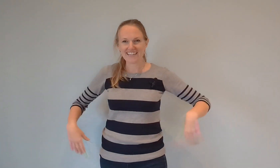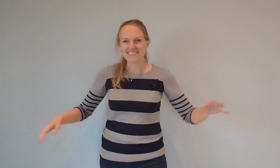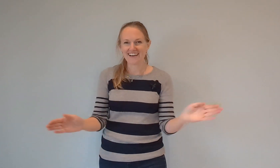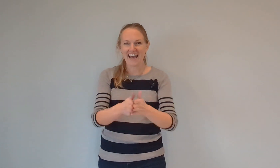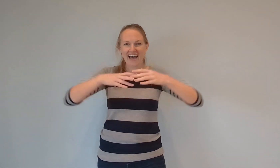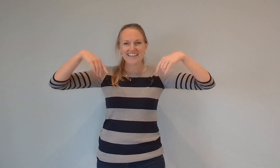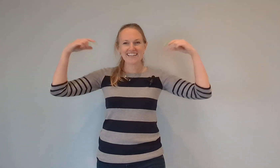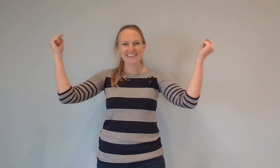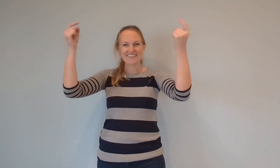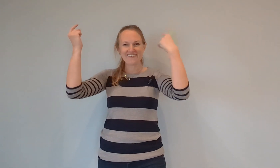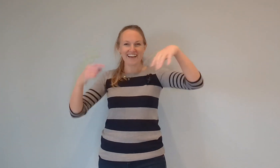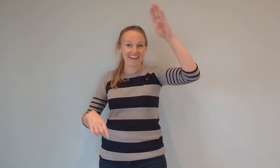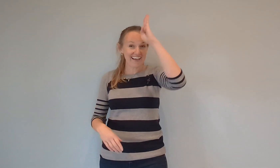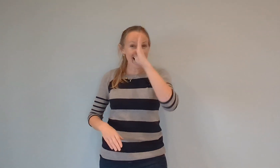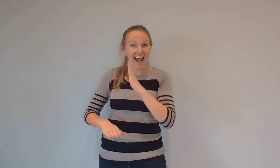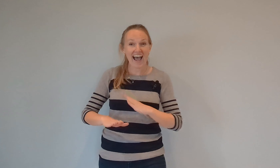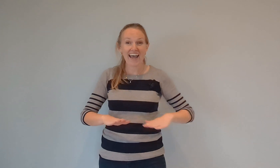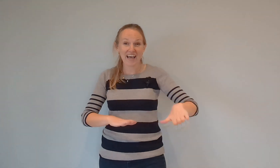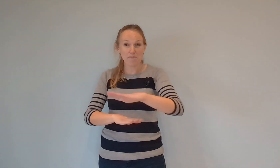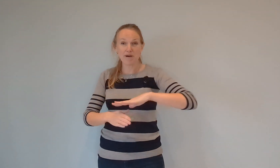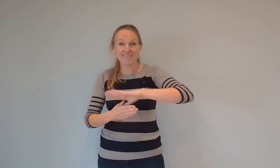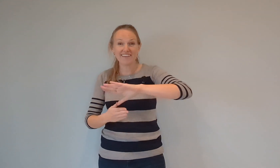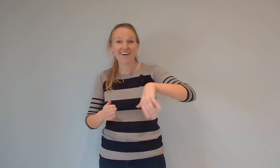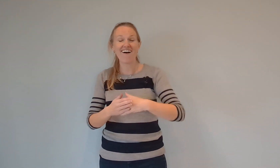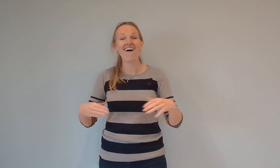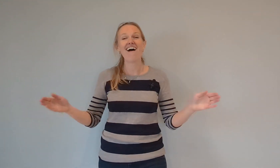again. So hallelujah, God above it all.